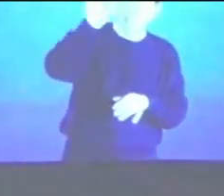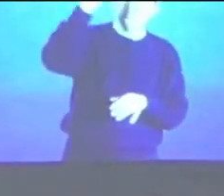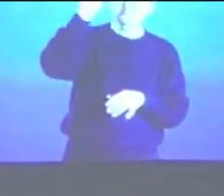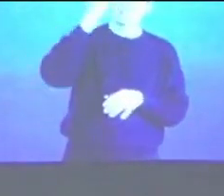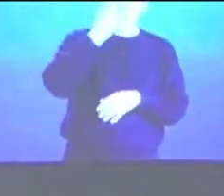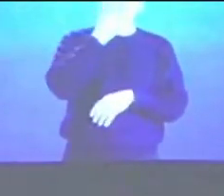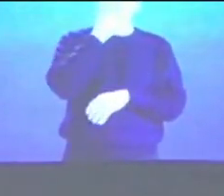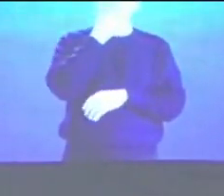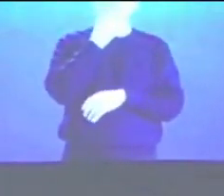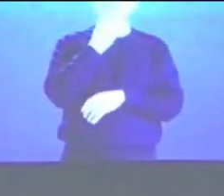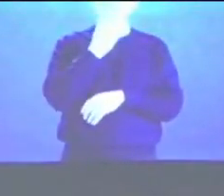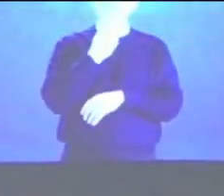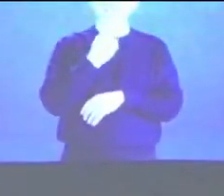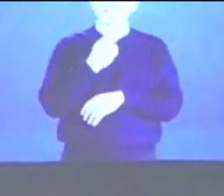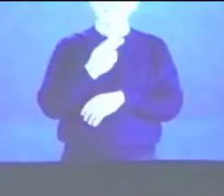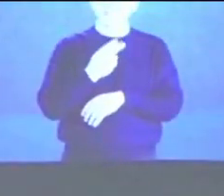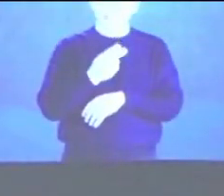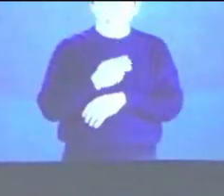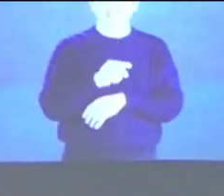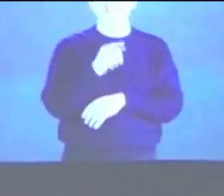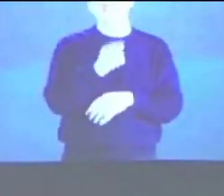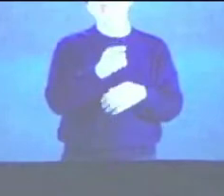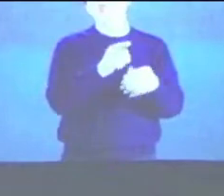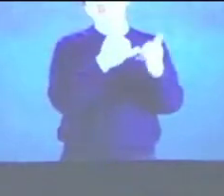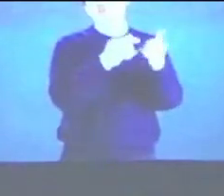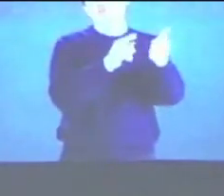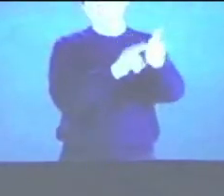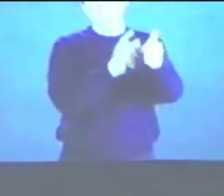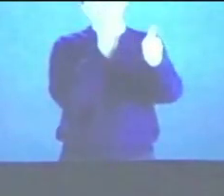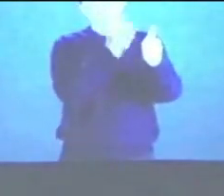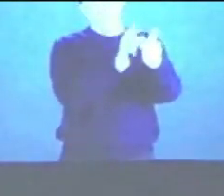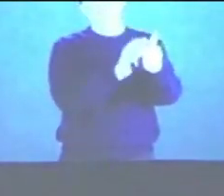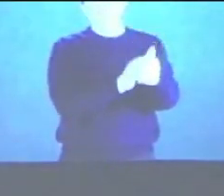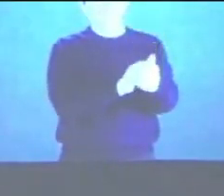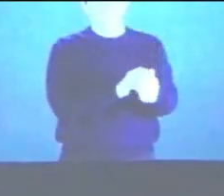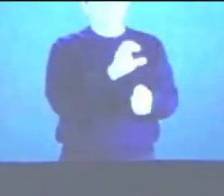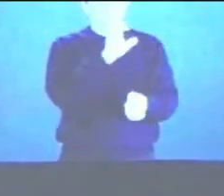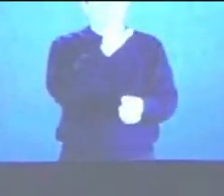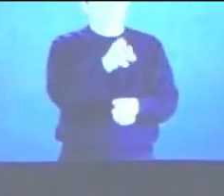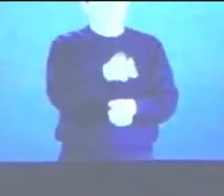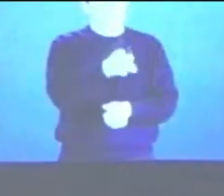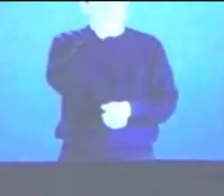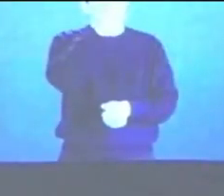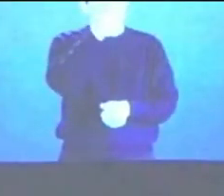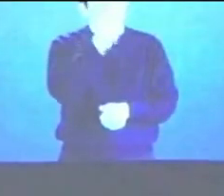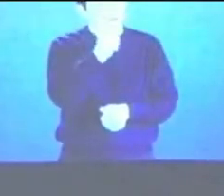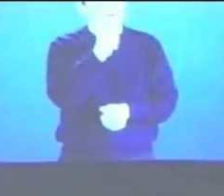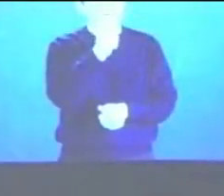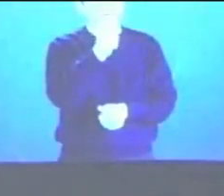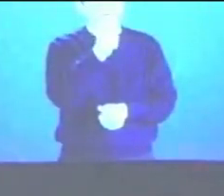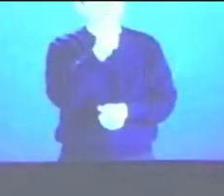tongue, spit and touched his tongue, breathed deeply, and said, Ephphatha.